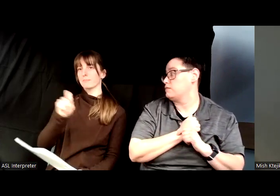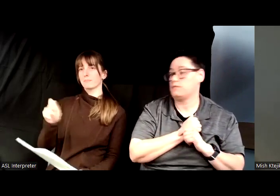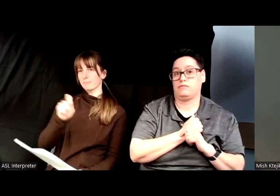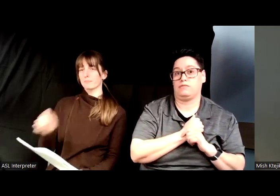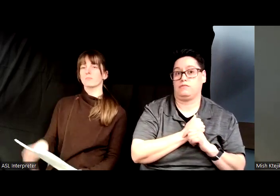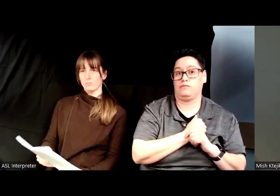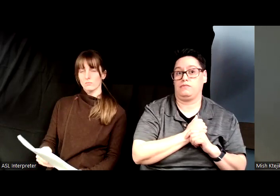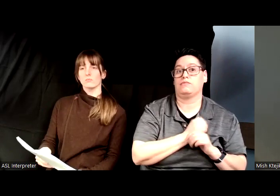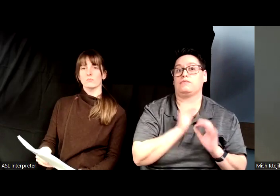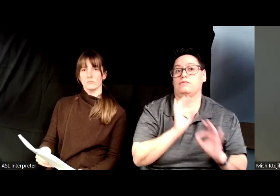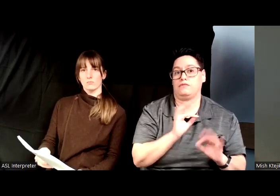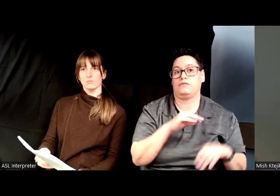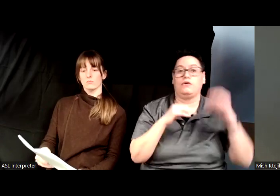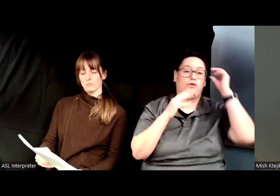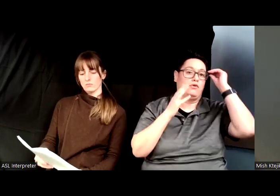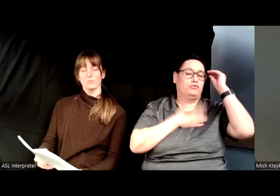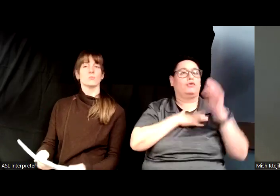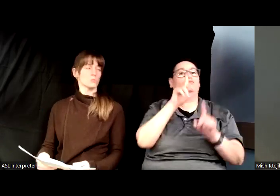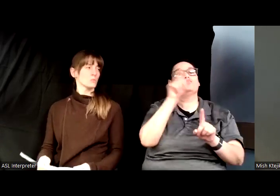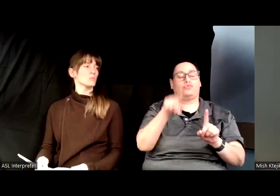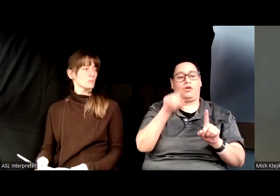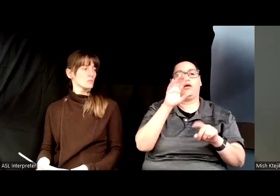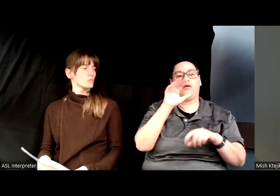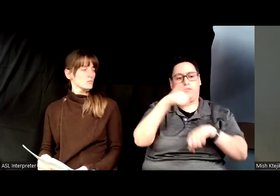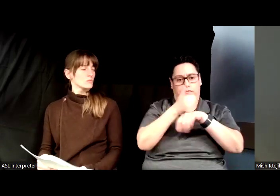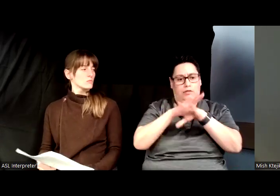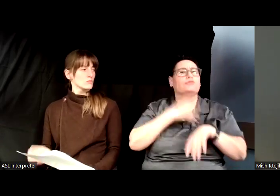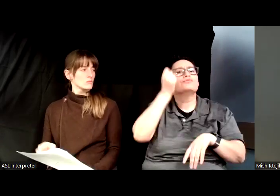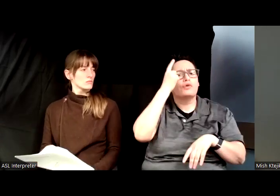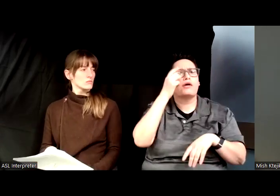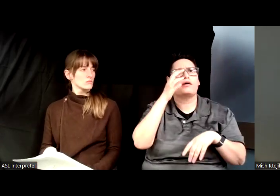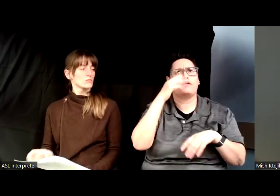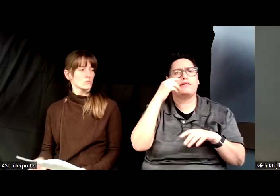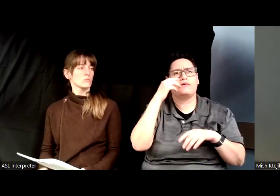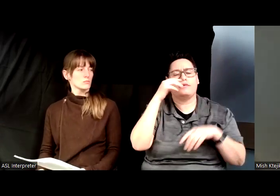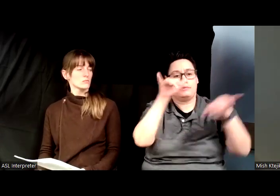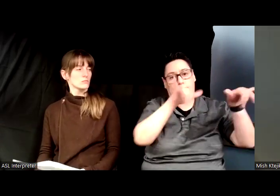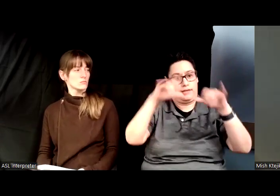The EIPA written. So my question is.